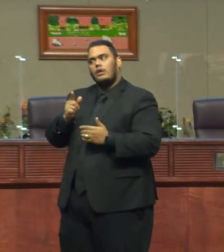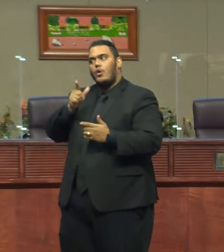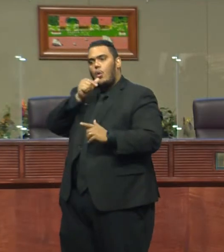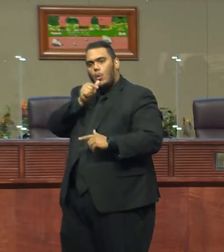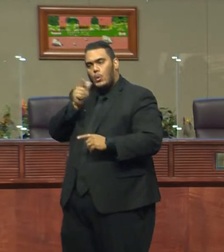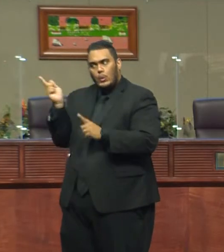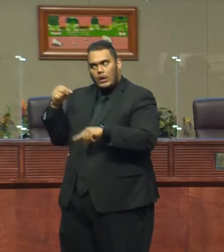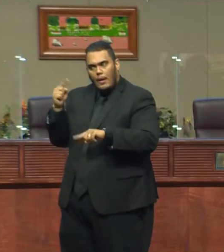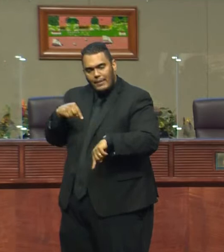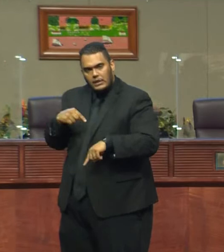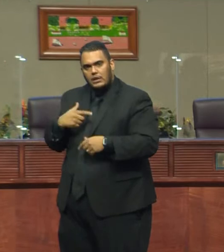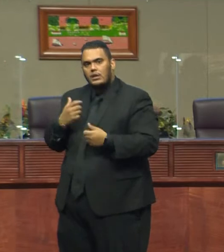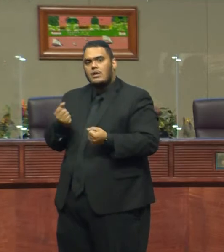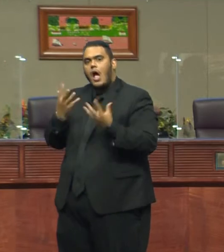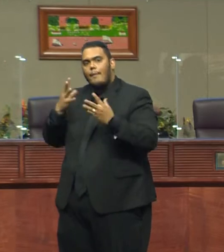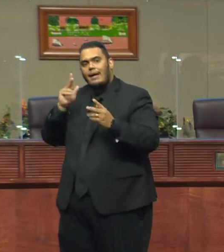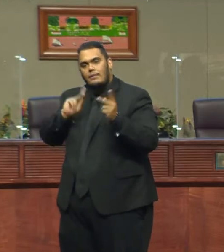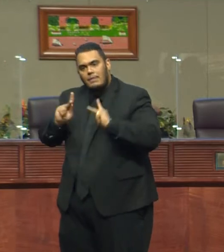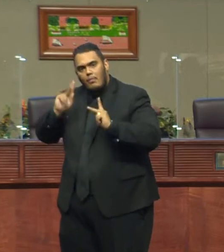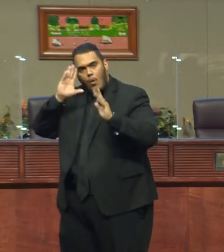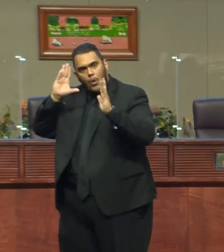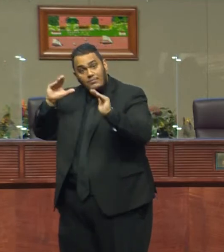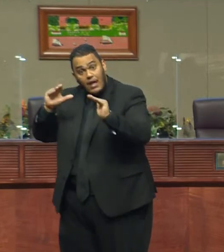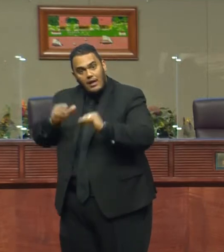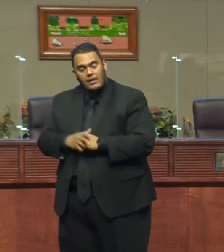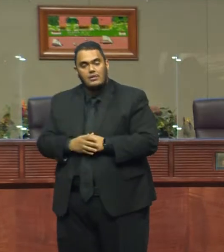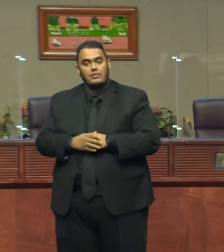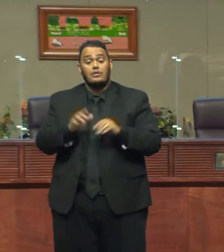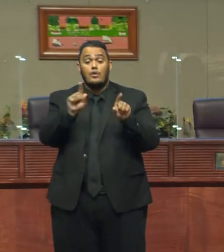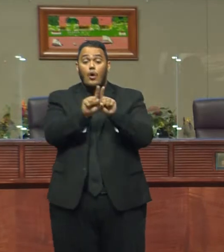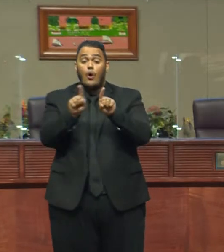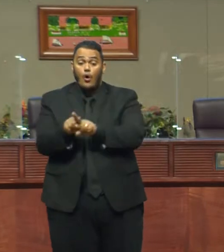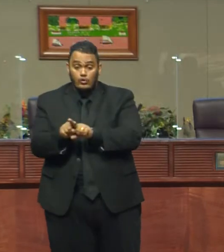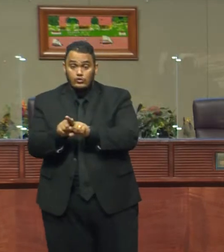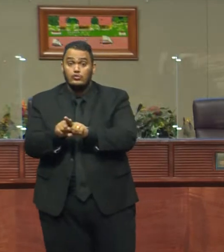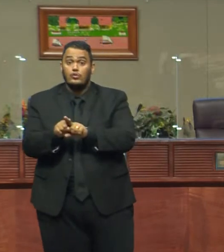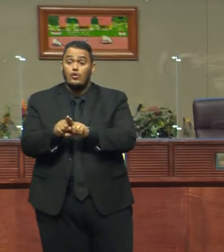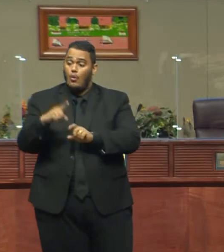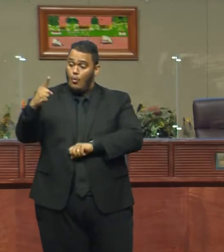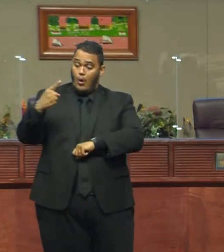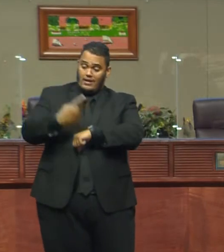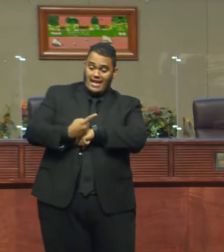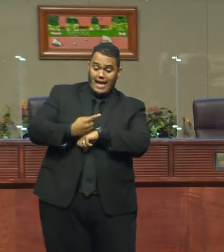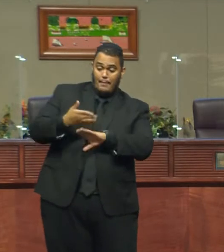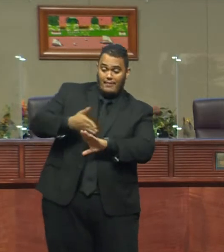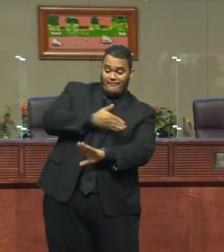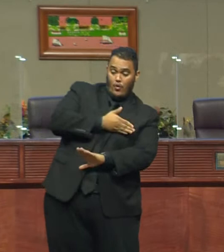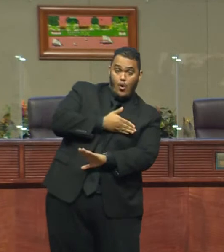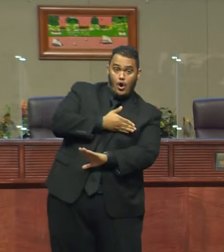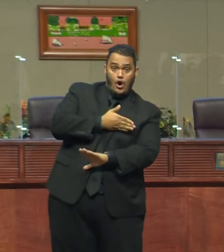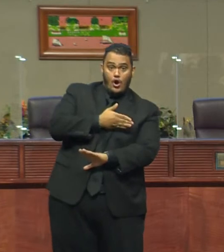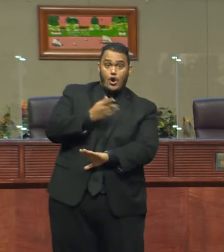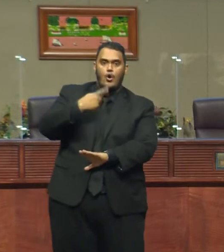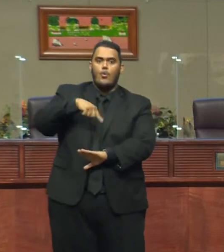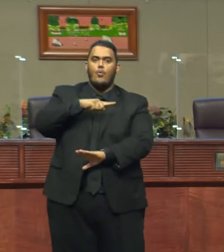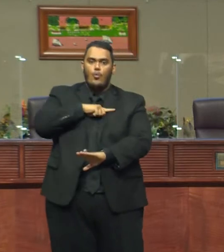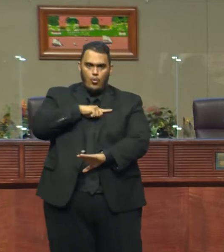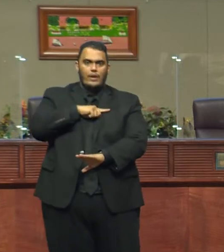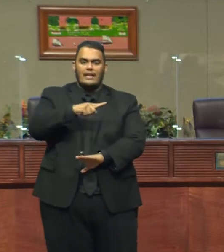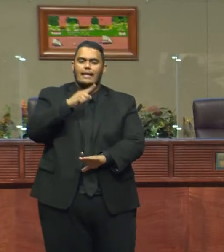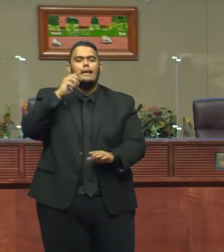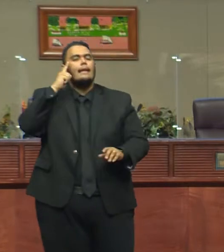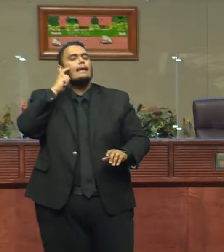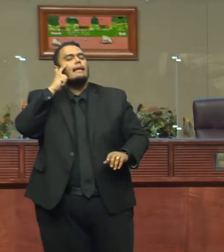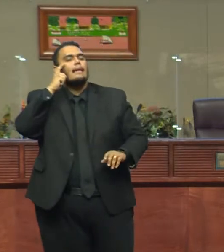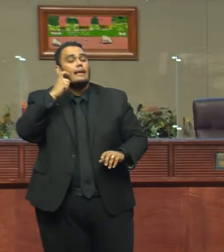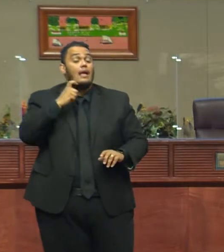We also subtract from the day before the percentage of no-shows that we have as a projection of what is going to happen that